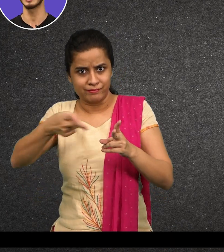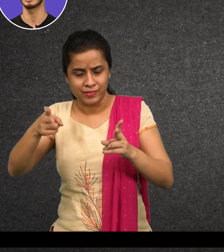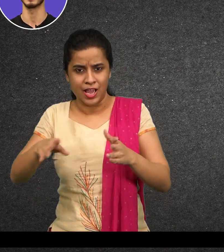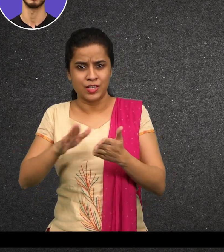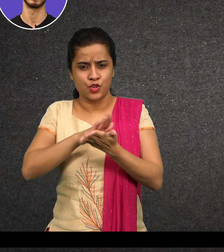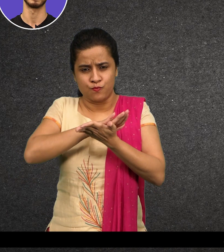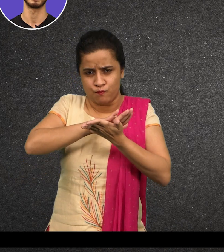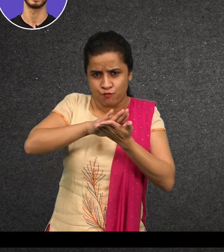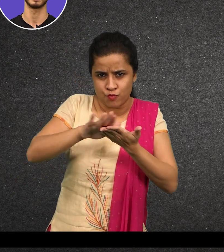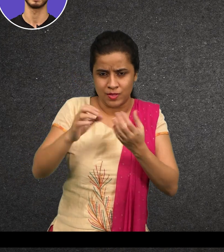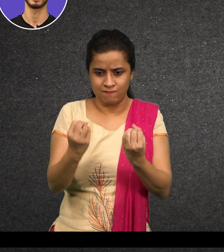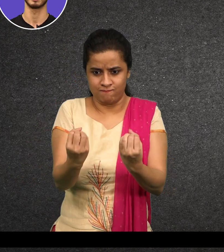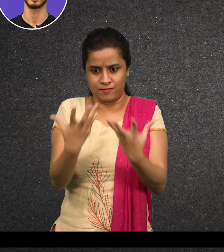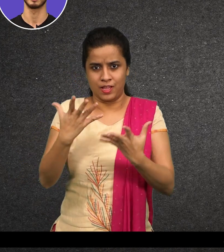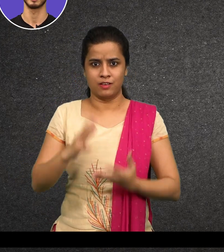and shiny.